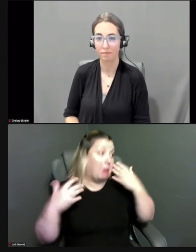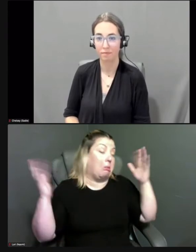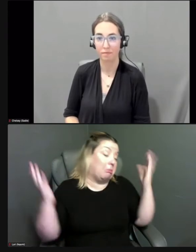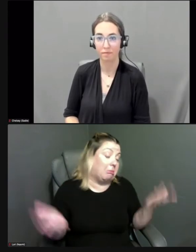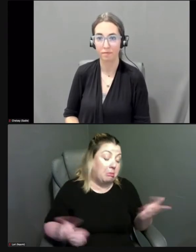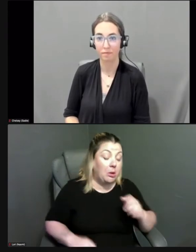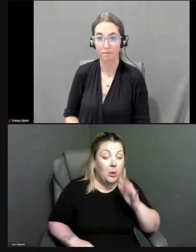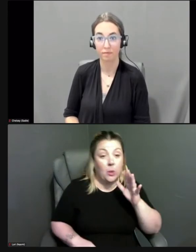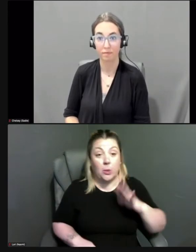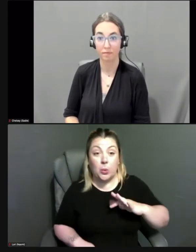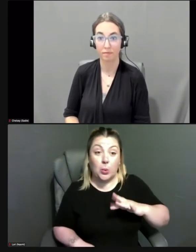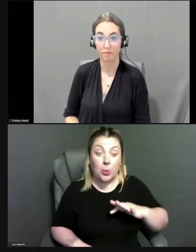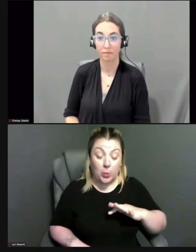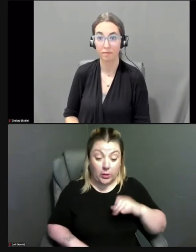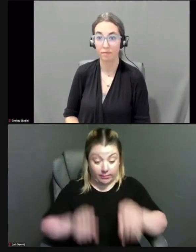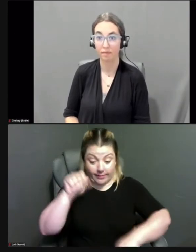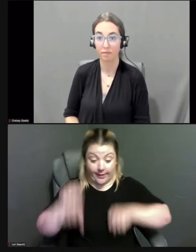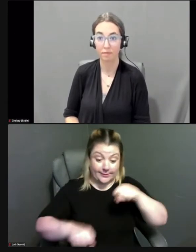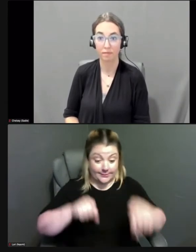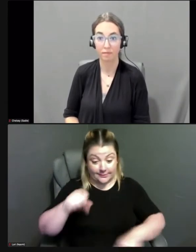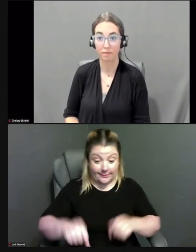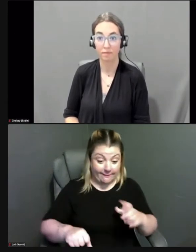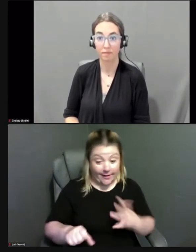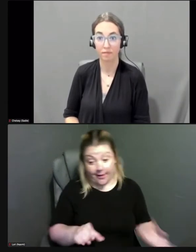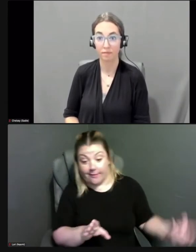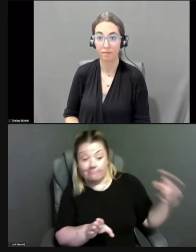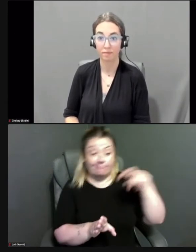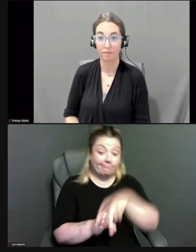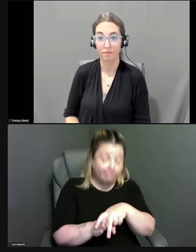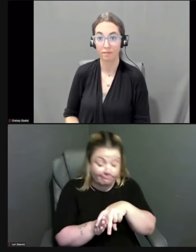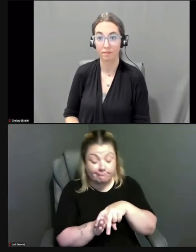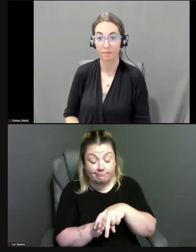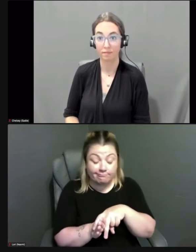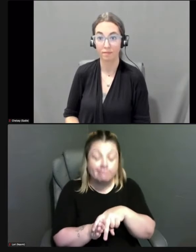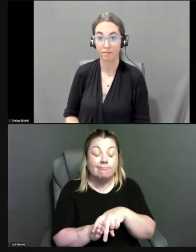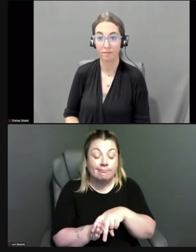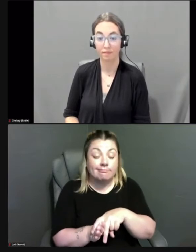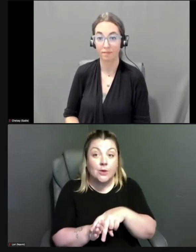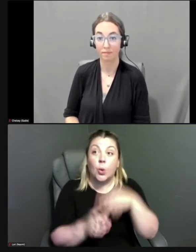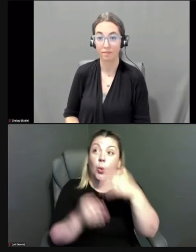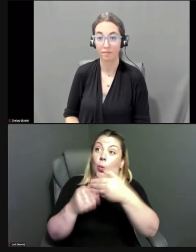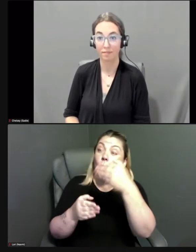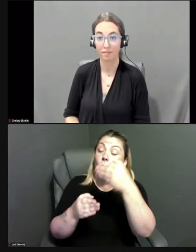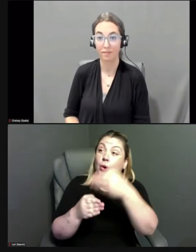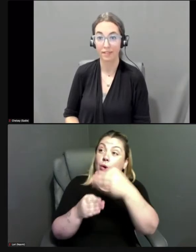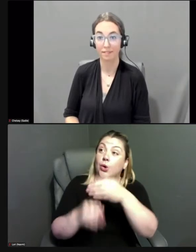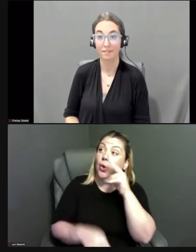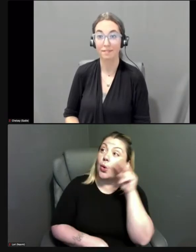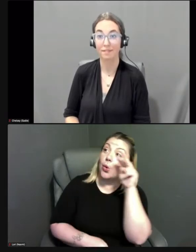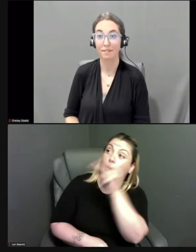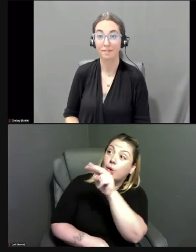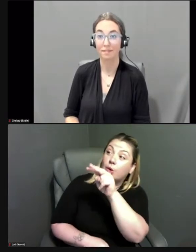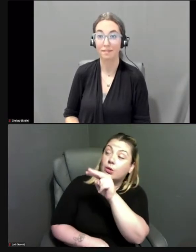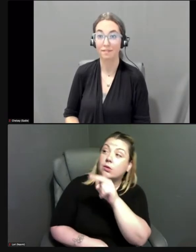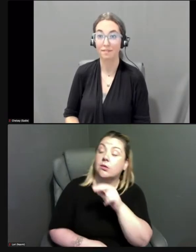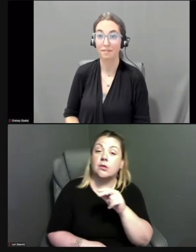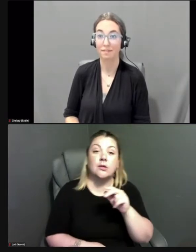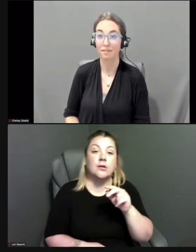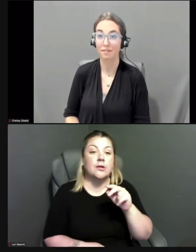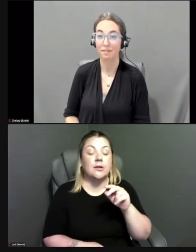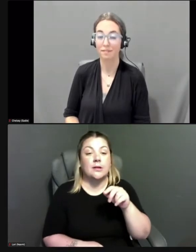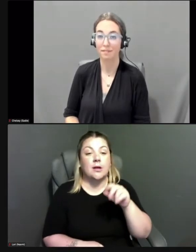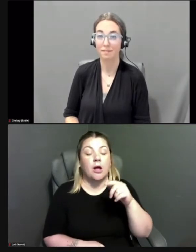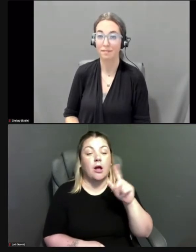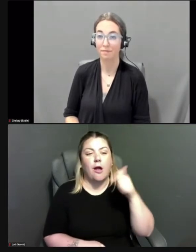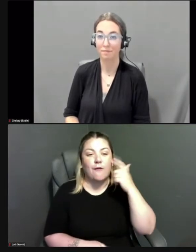like, oh, cool, here's an elliptical. And I would just get on that elliptical machine and, like, look out the window into Government Center in downtown